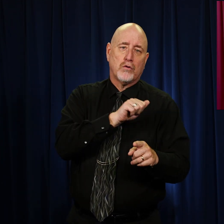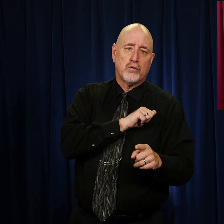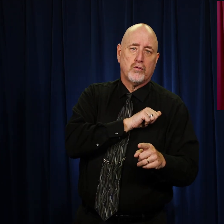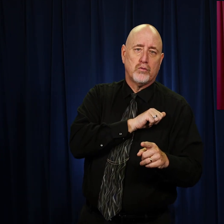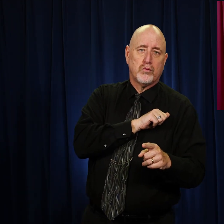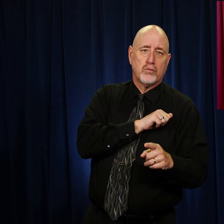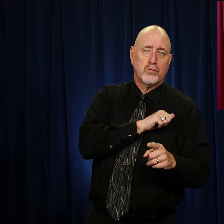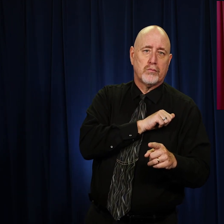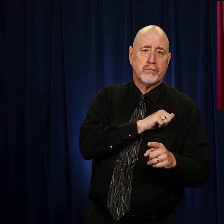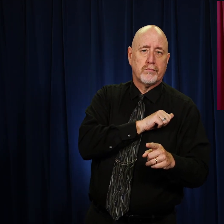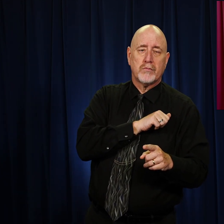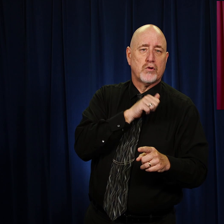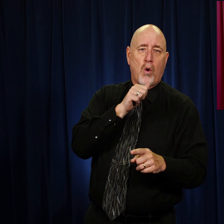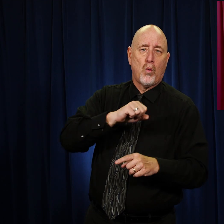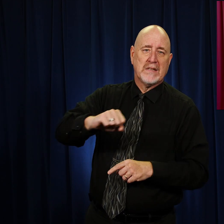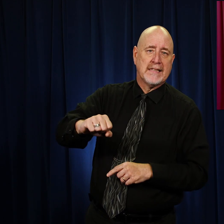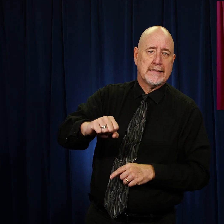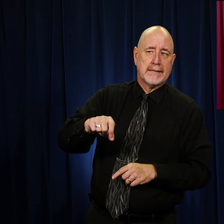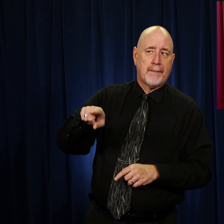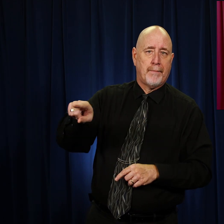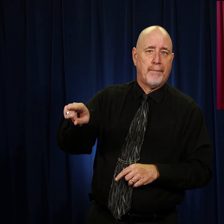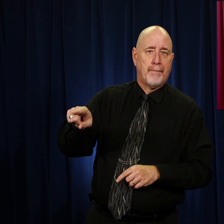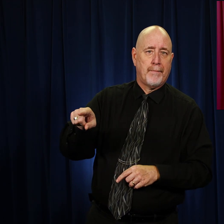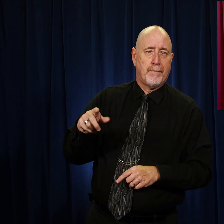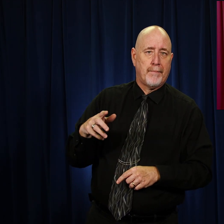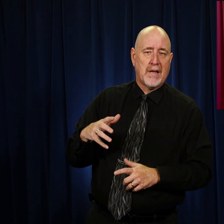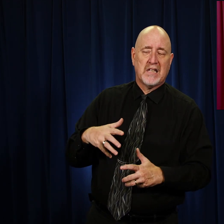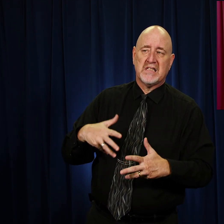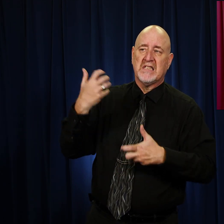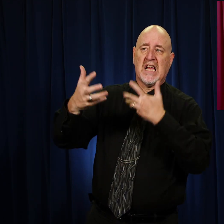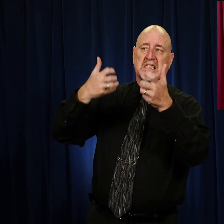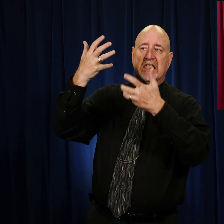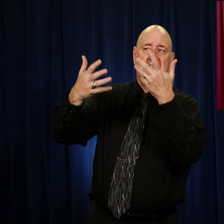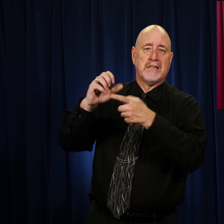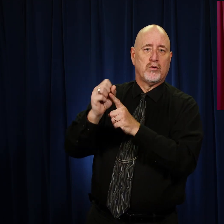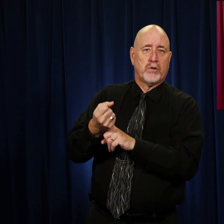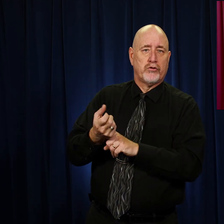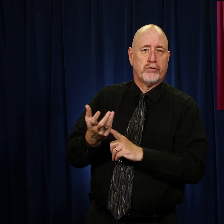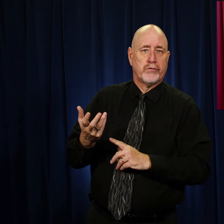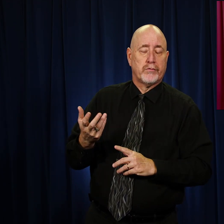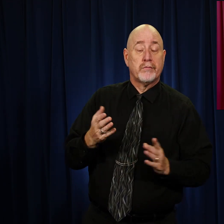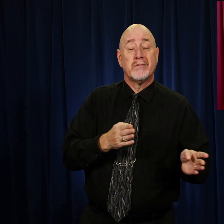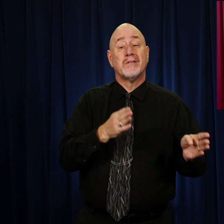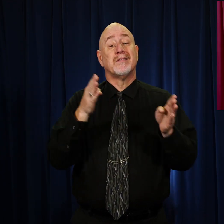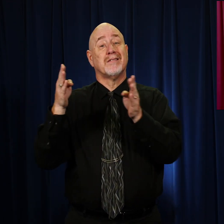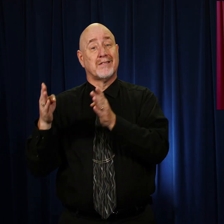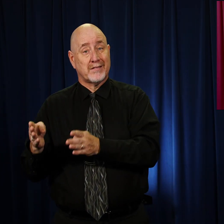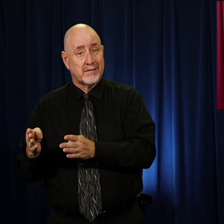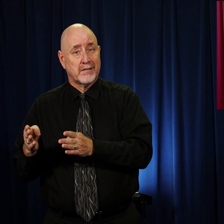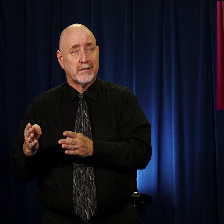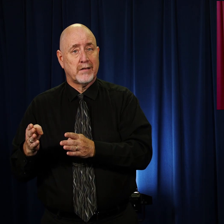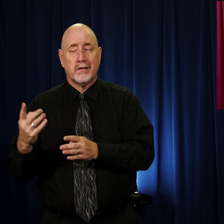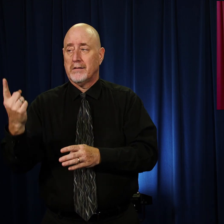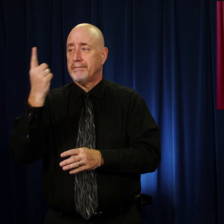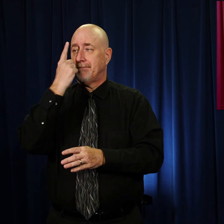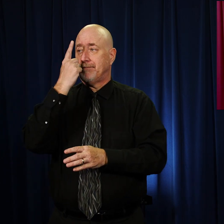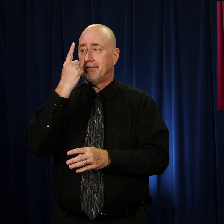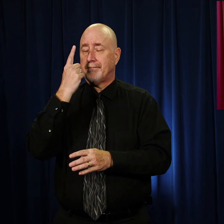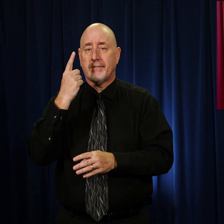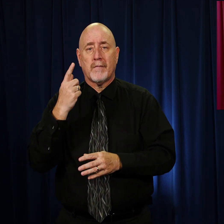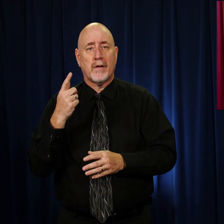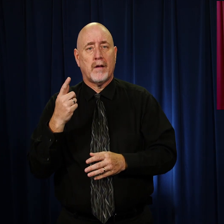have is you should not resist that person and create a violent situation. Now we have someone that's come to